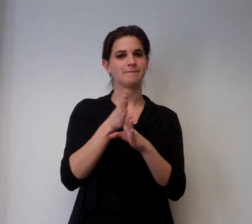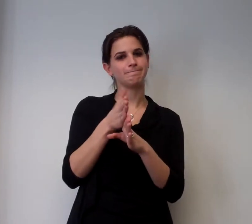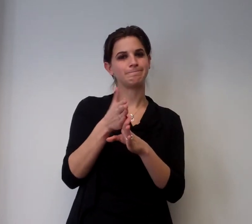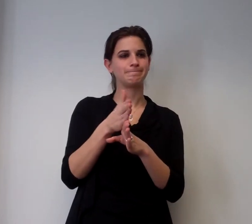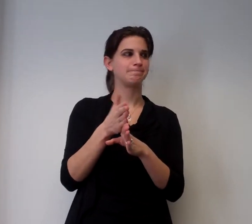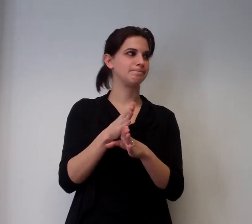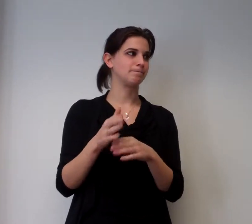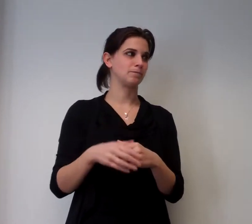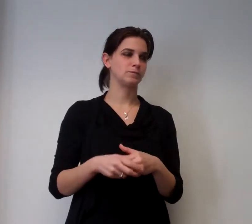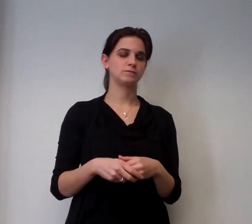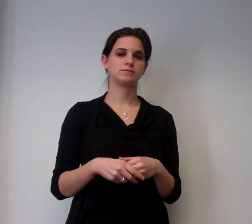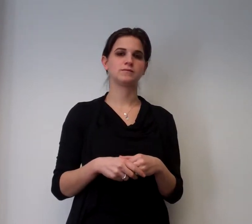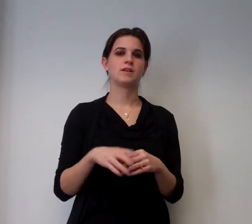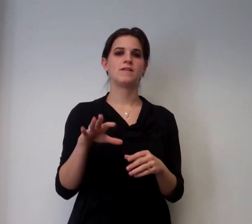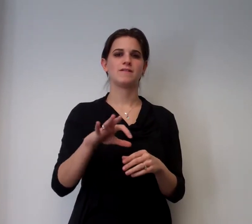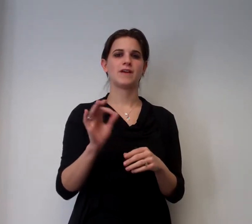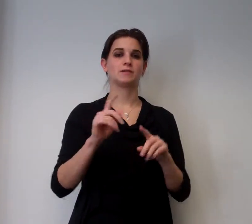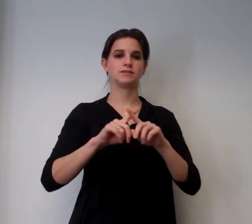found ways of doing it.